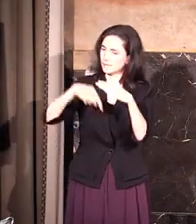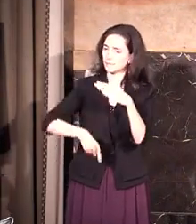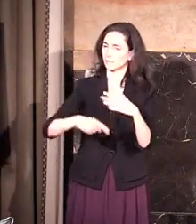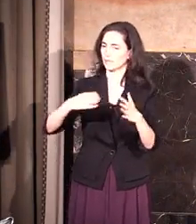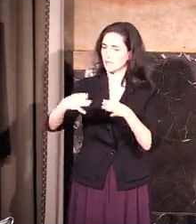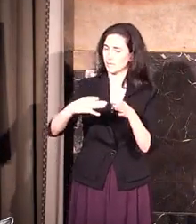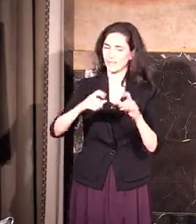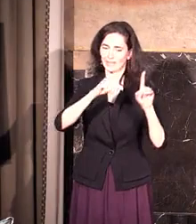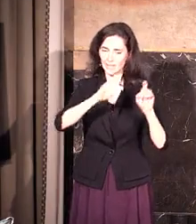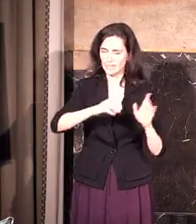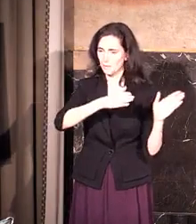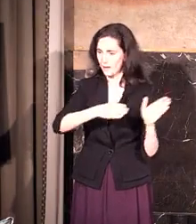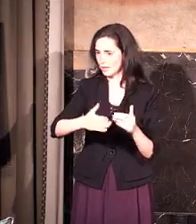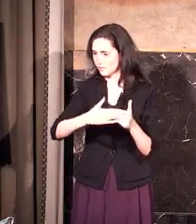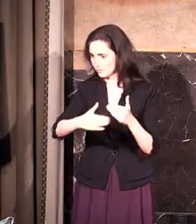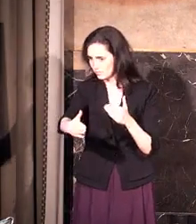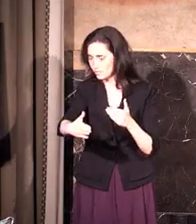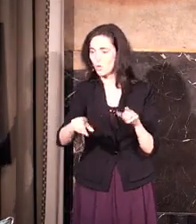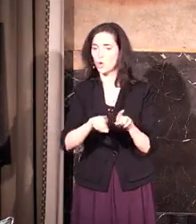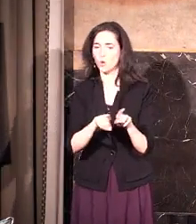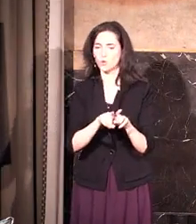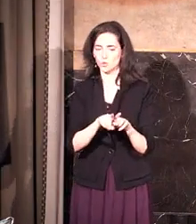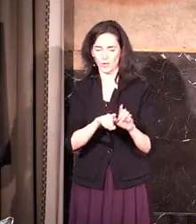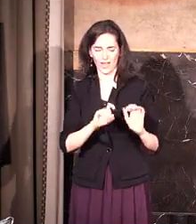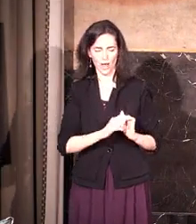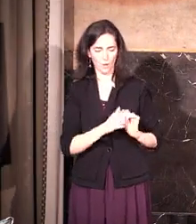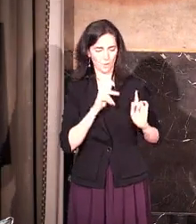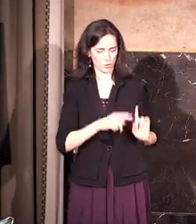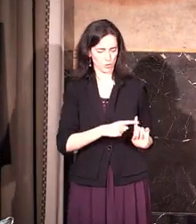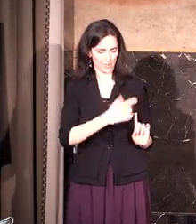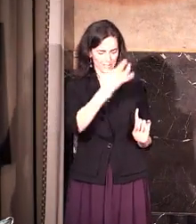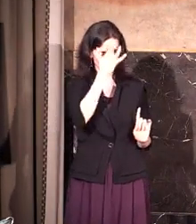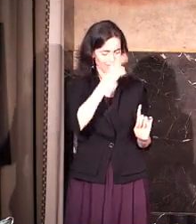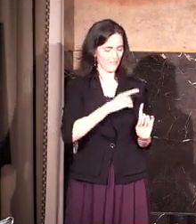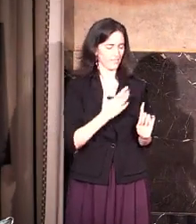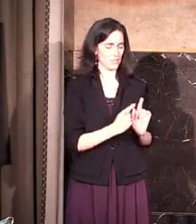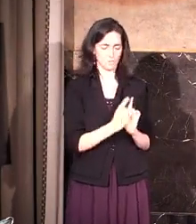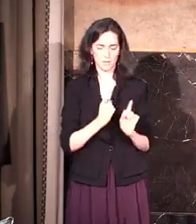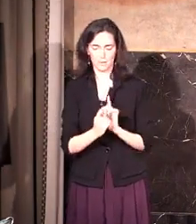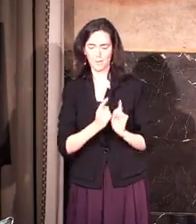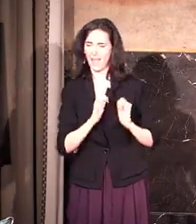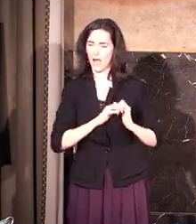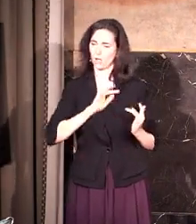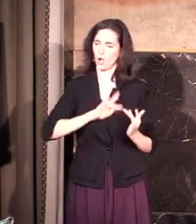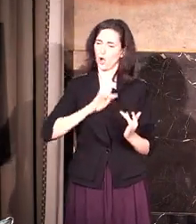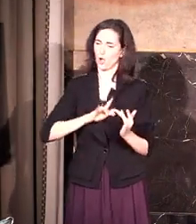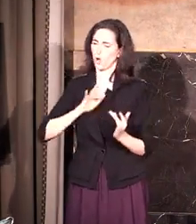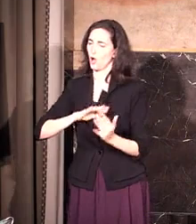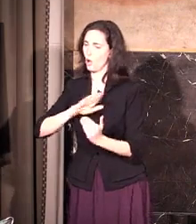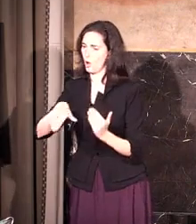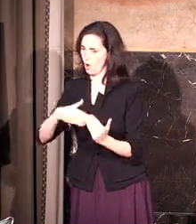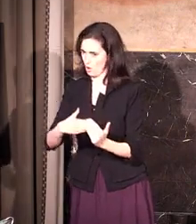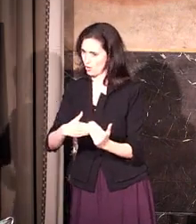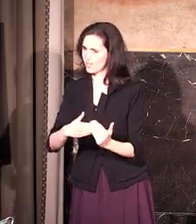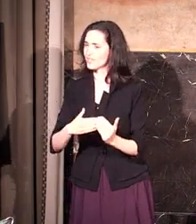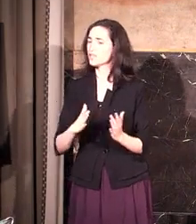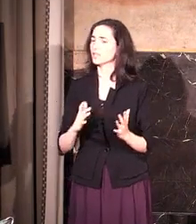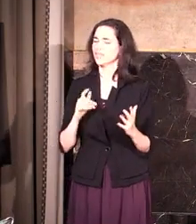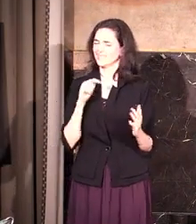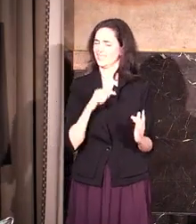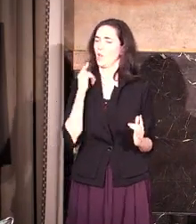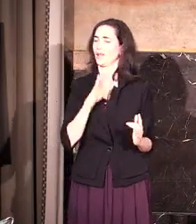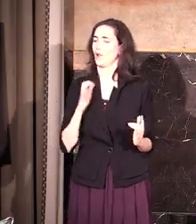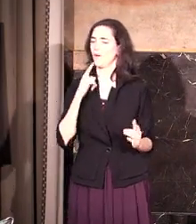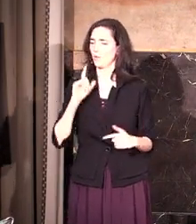going forward and the linkage to contact tracing and what that is going to look like in Louisiana. I will tell you that we are looking to